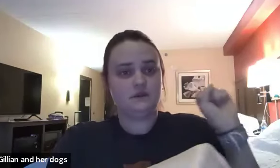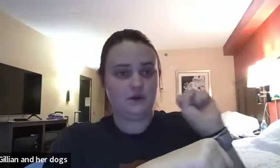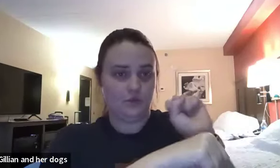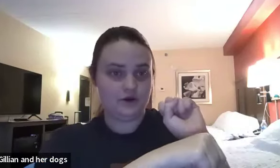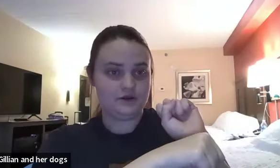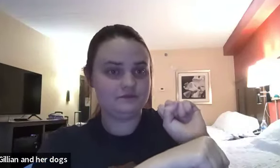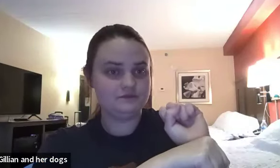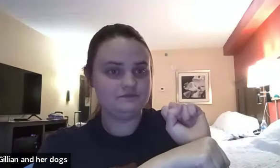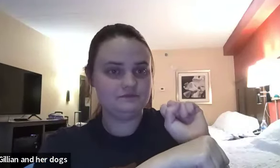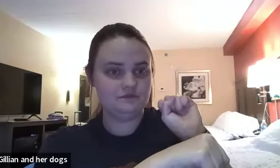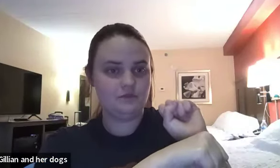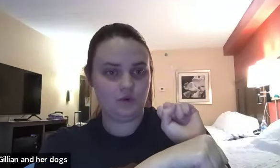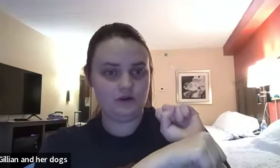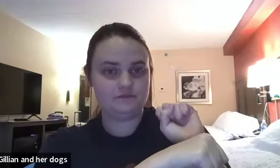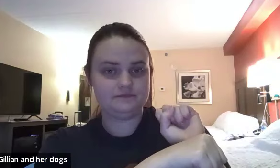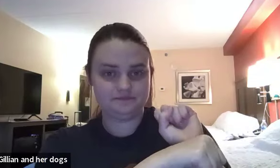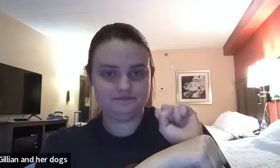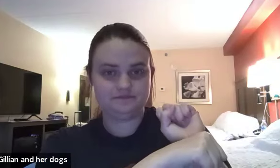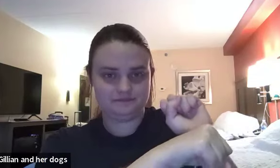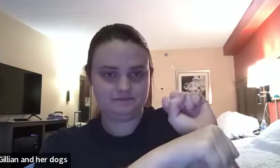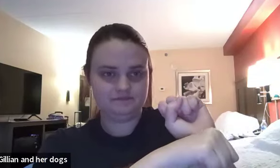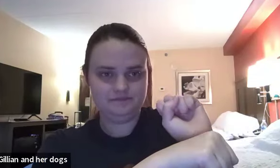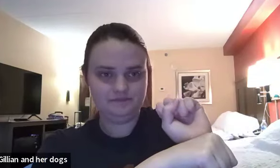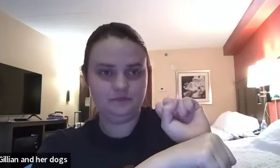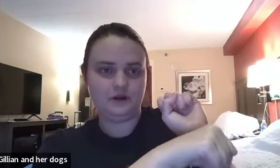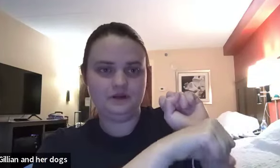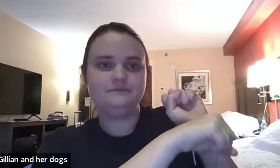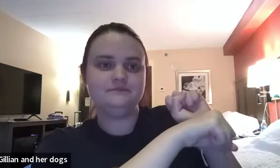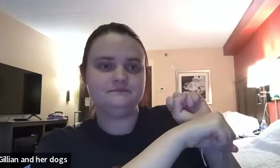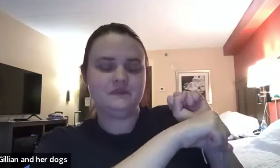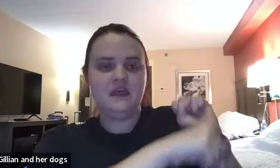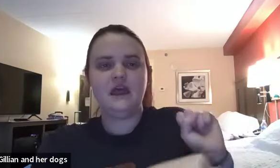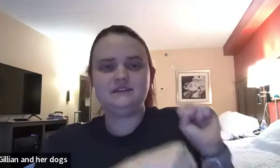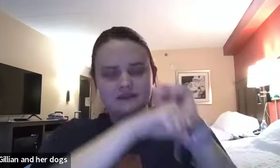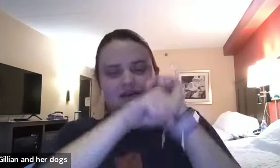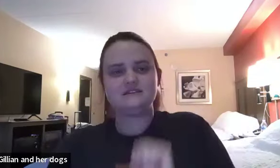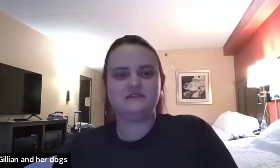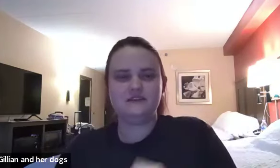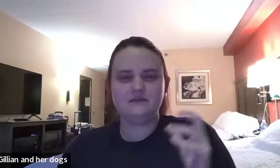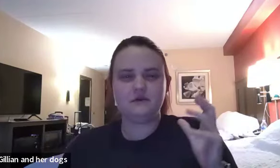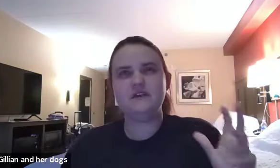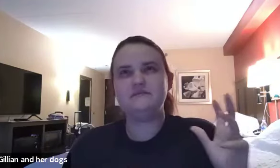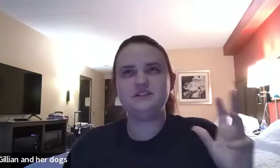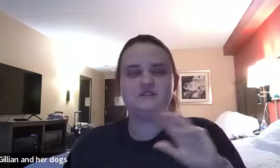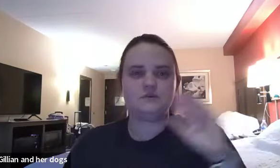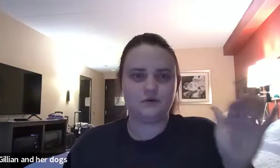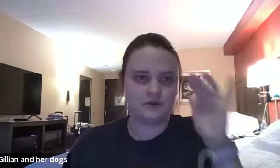had work. Work. Work. And like I said, I think I've mentioned this before in the